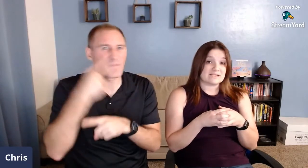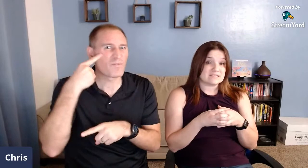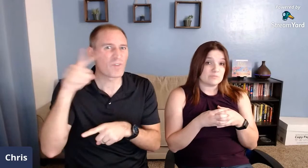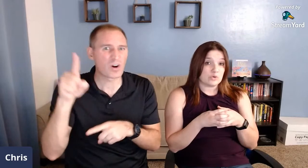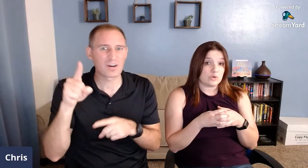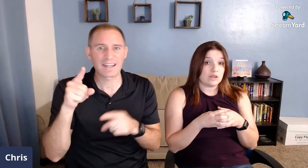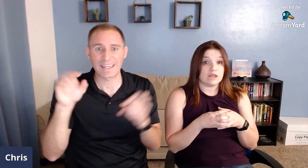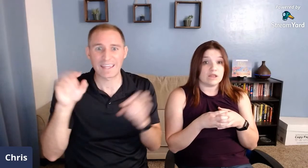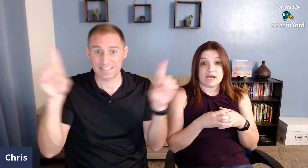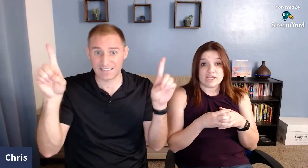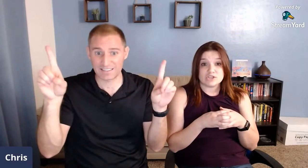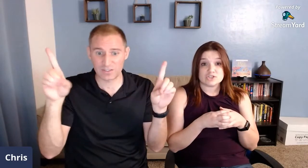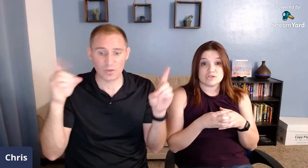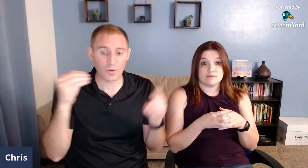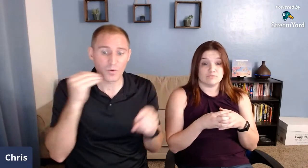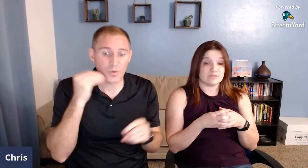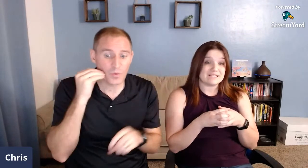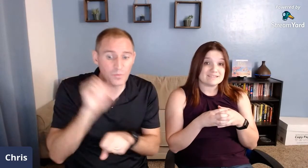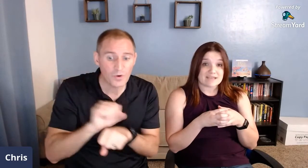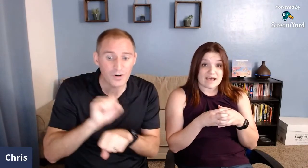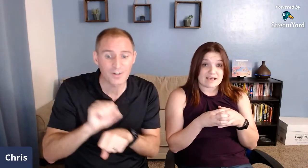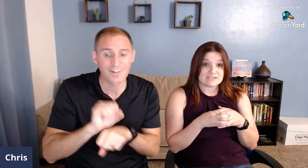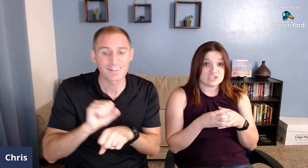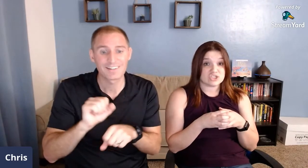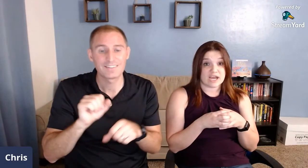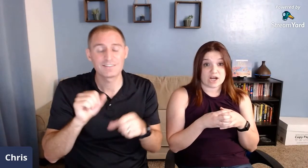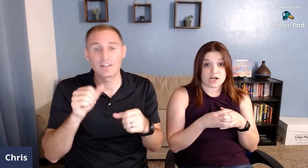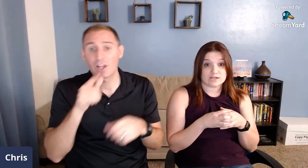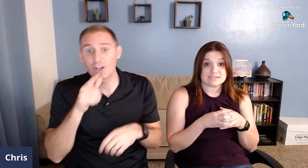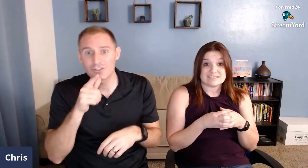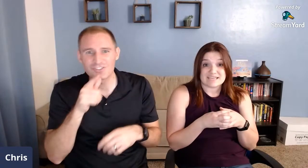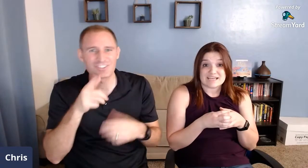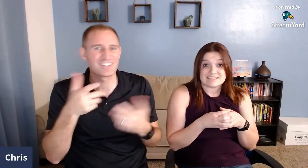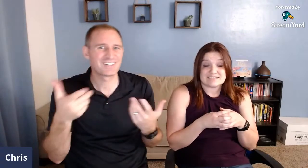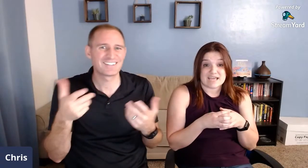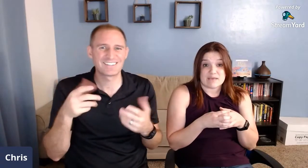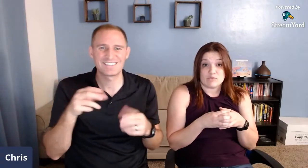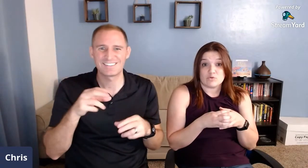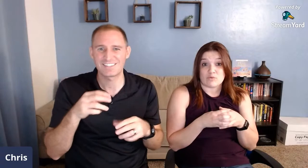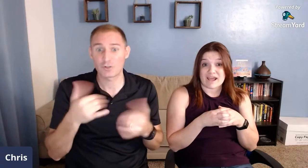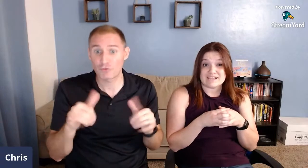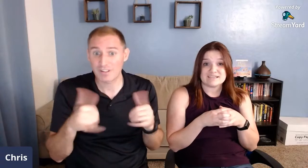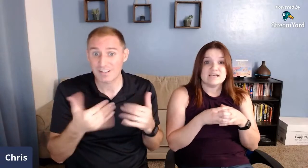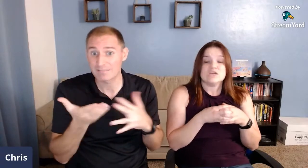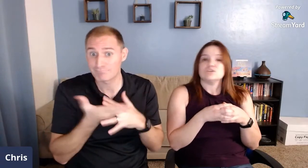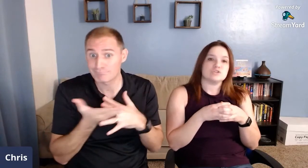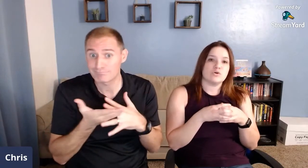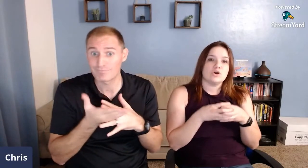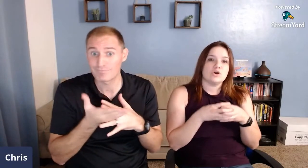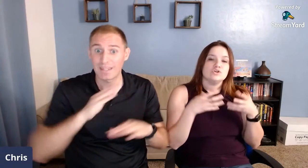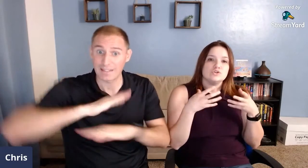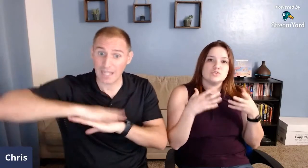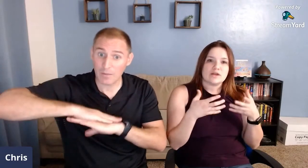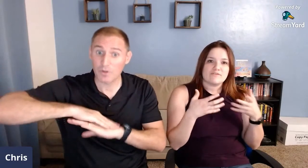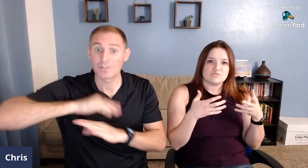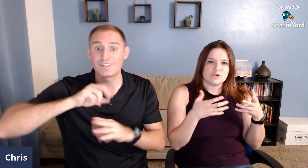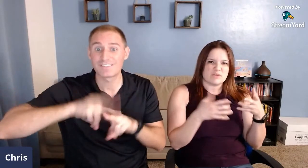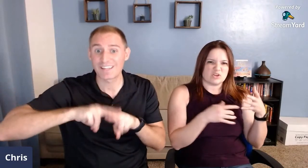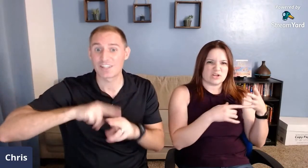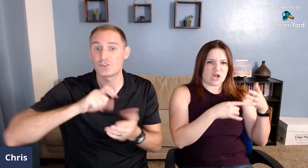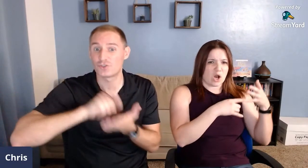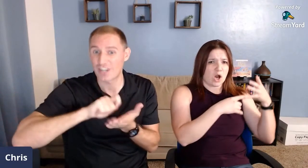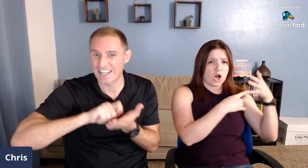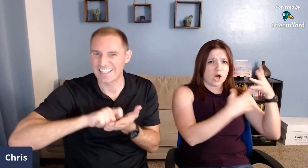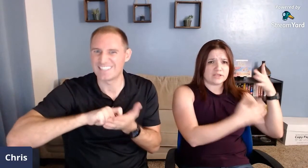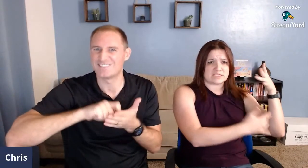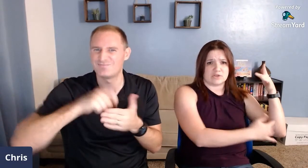Homework, principal, lunch, recess, chair, sit, table, write. So you don't have to worry